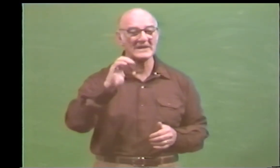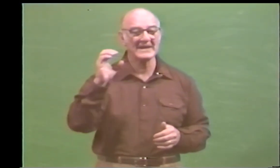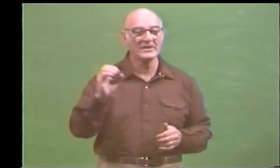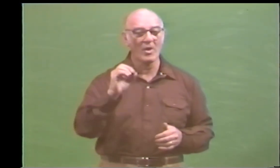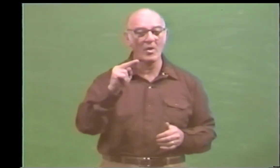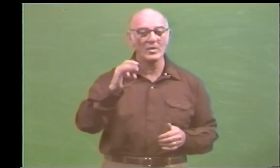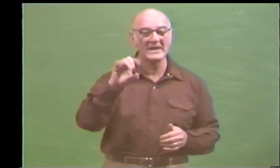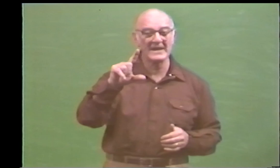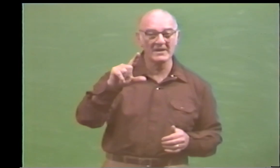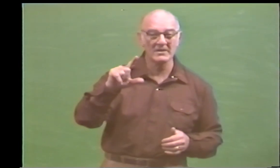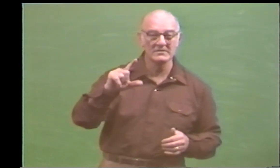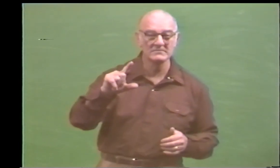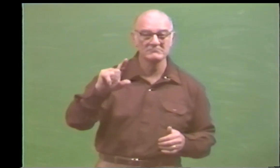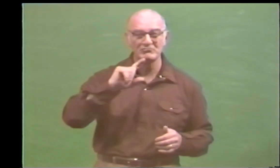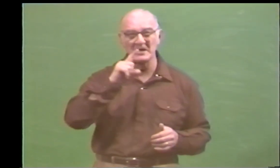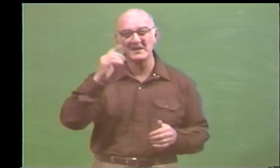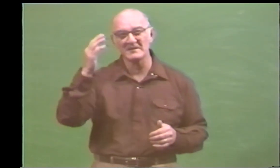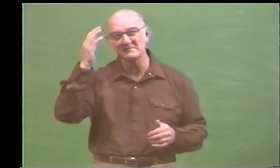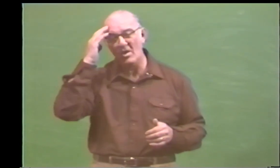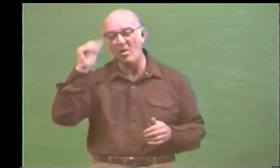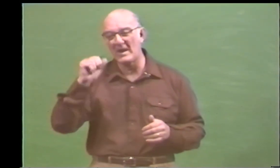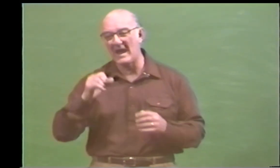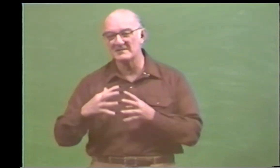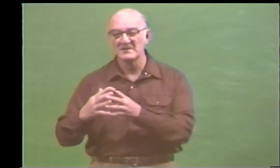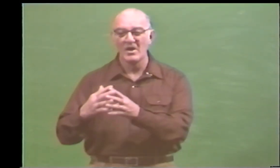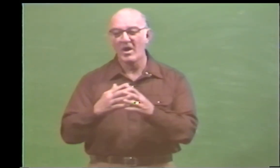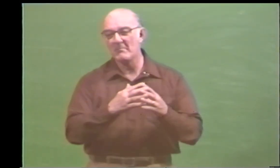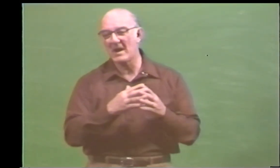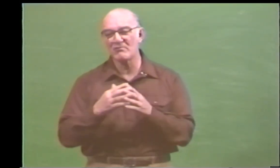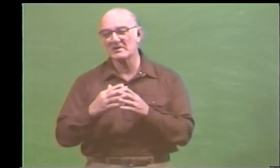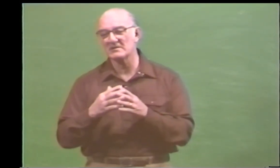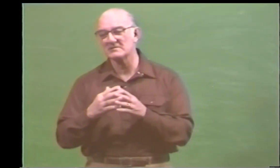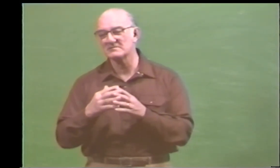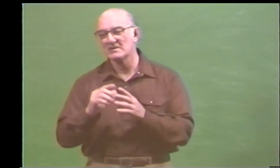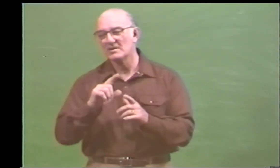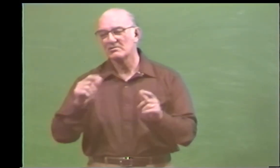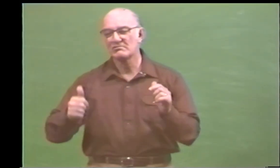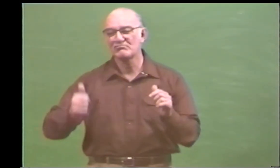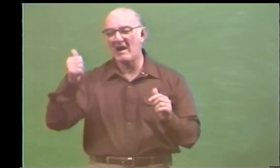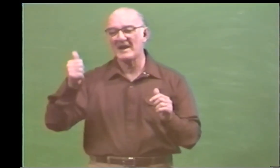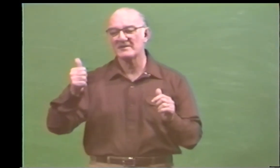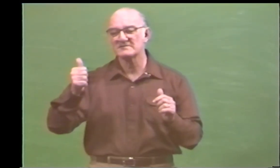Eugene O'Neill really is known as America's greatest